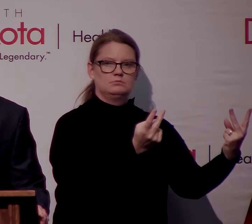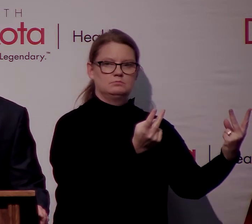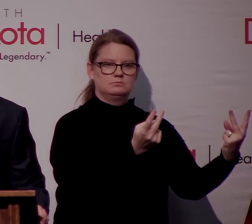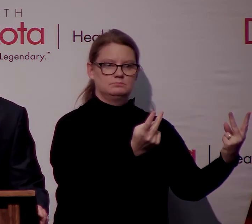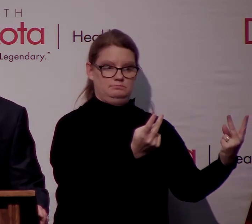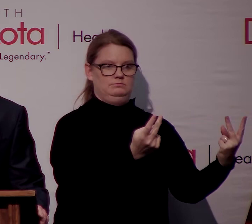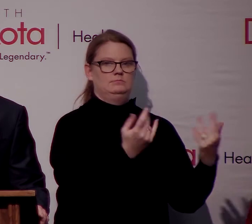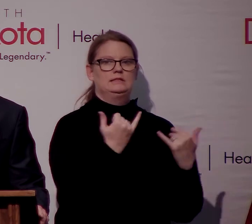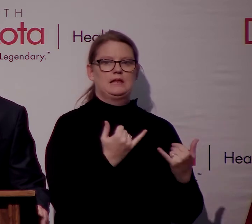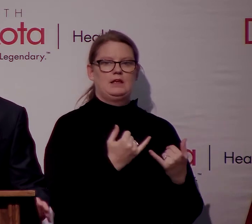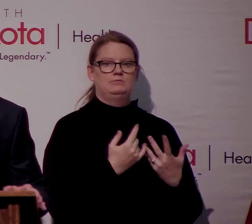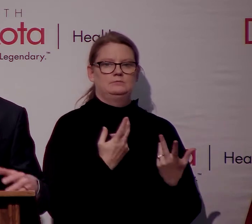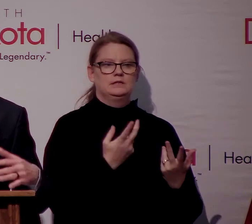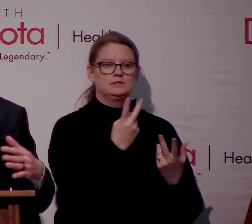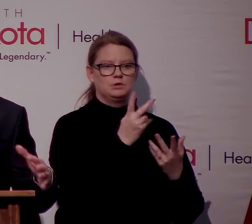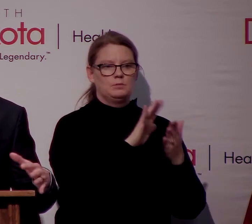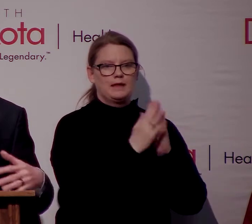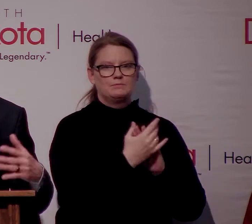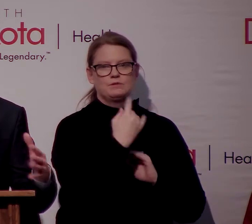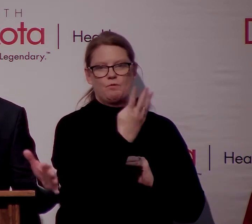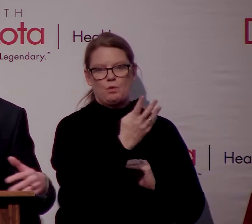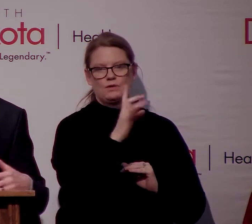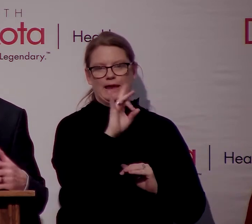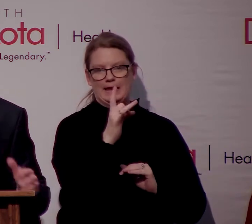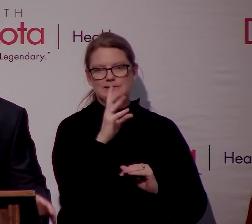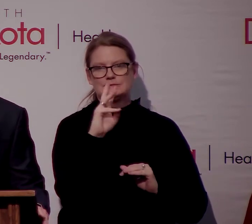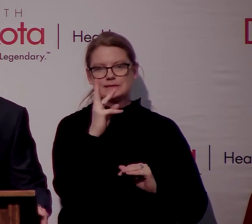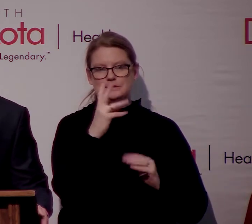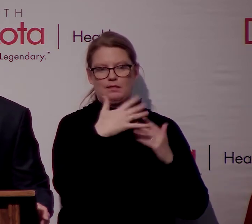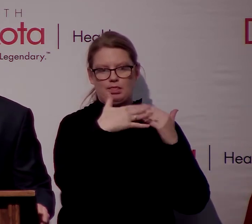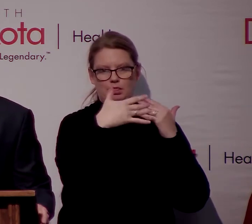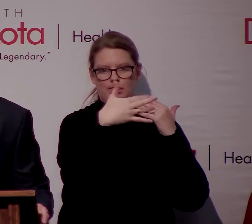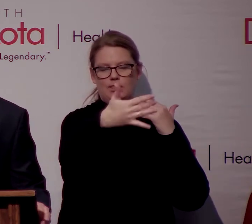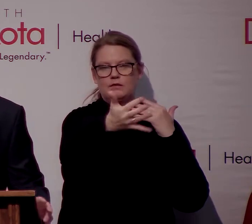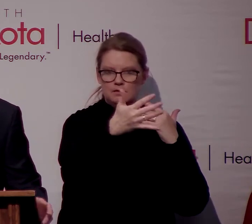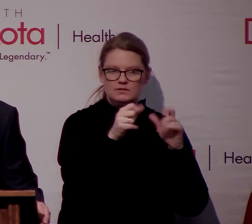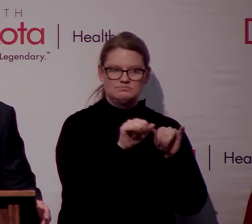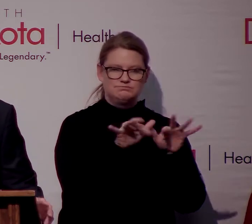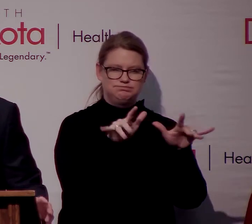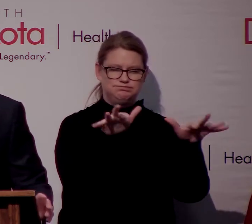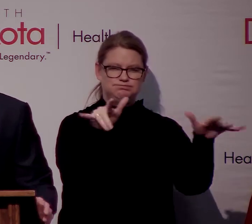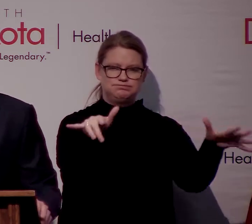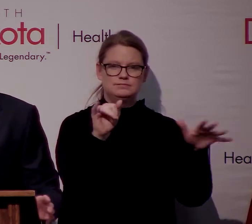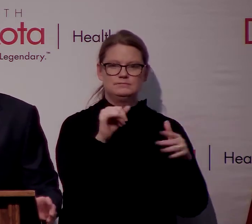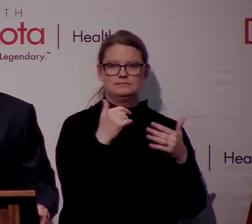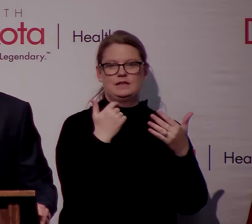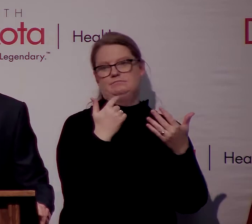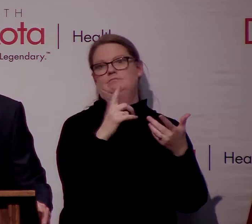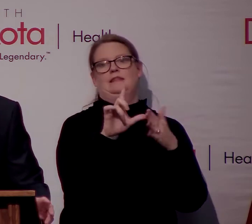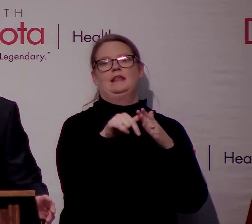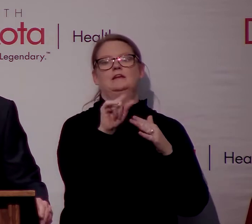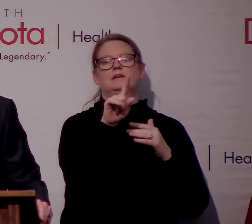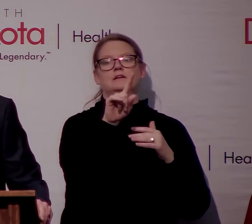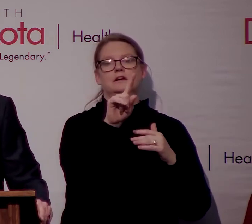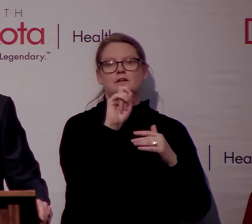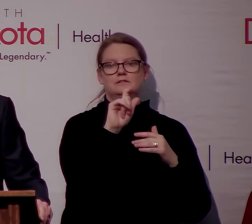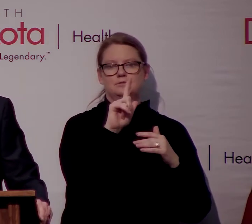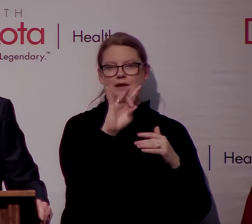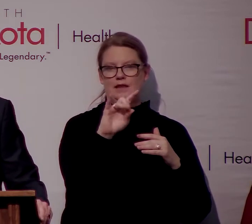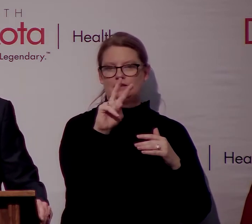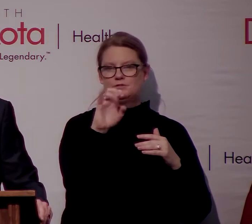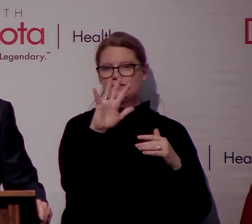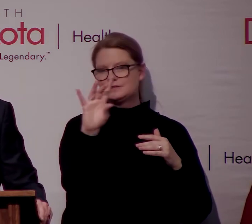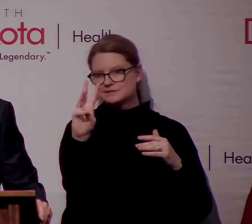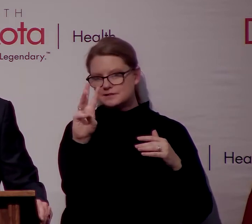2 becomes 4, becomes 8, becomes 16, becomes 32, becomes 64, becomes 128, becomes 256,